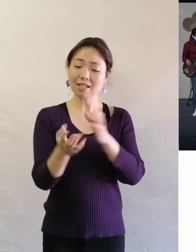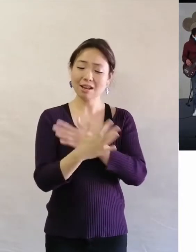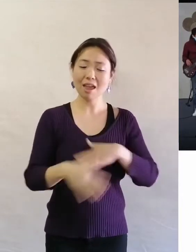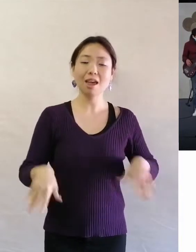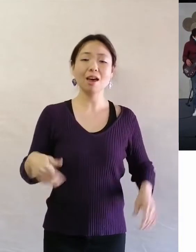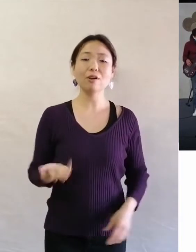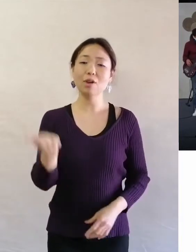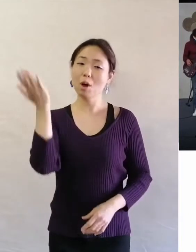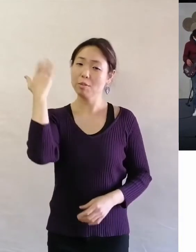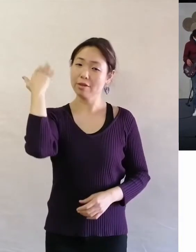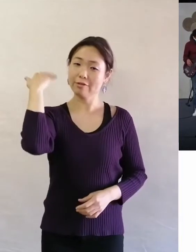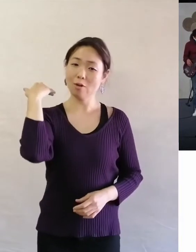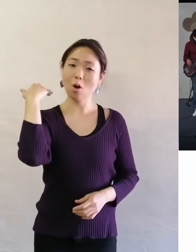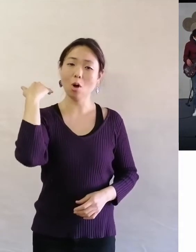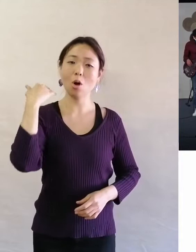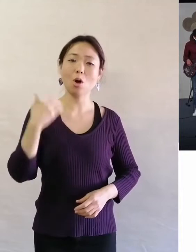Sing like never